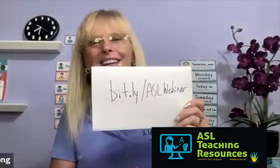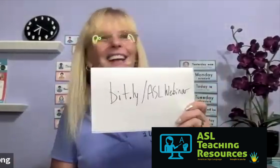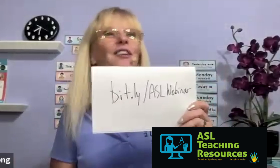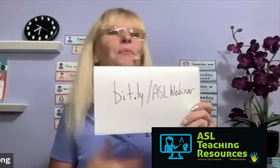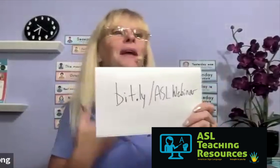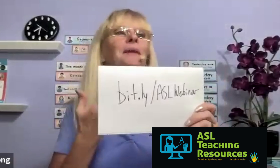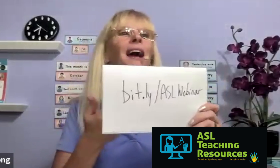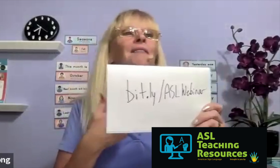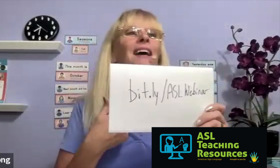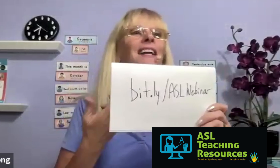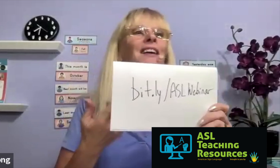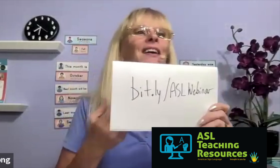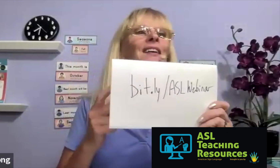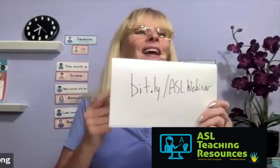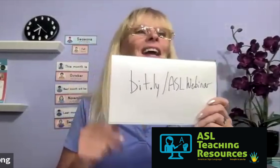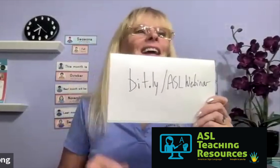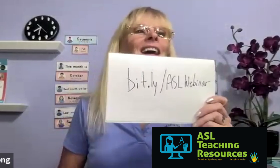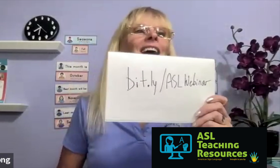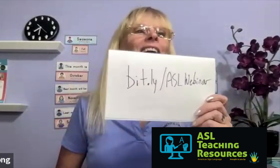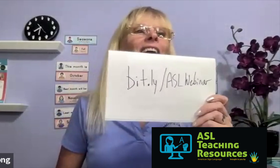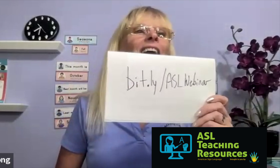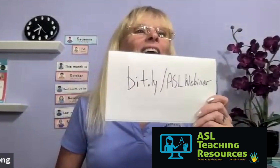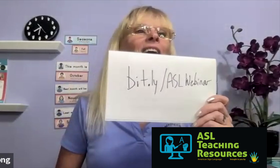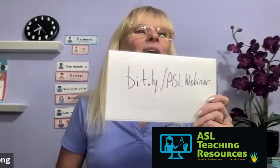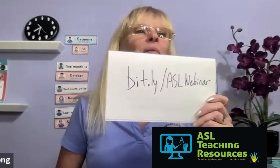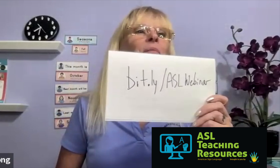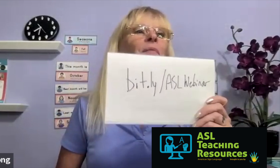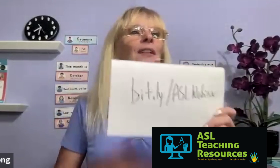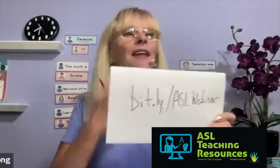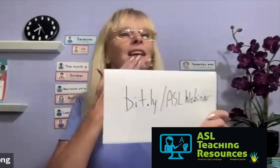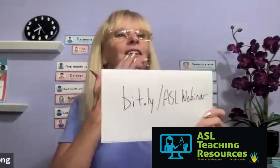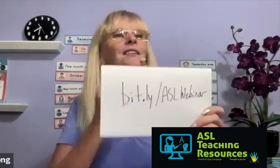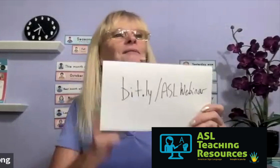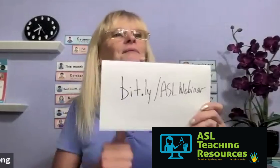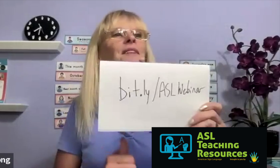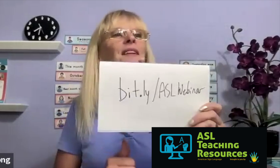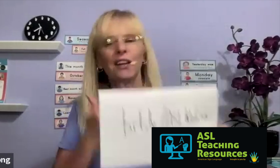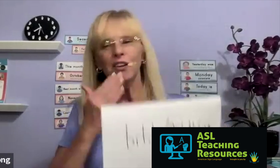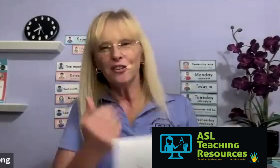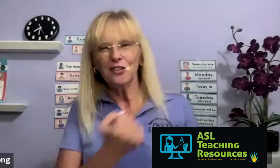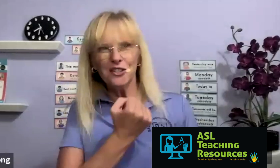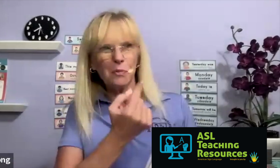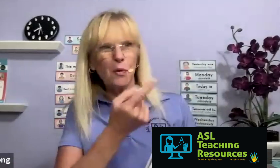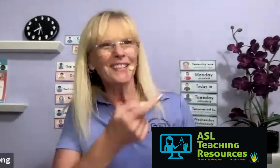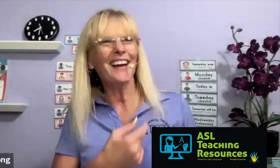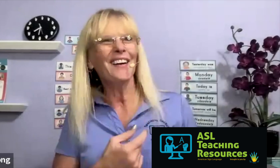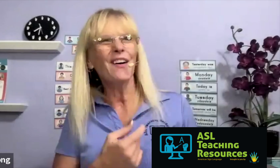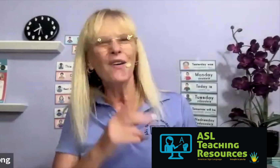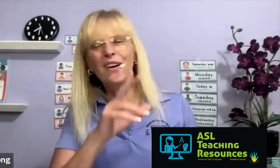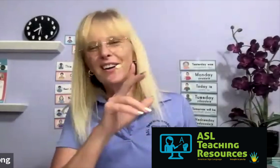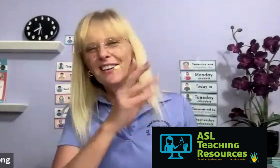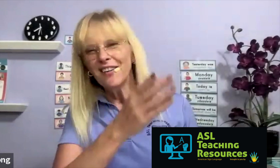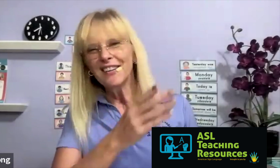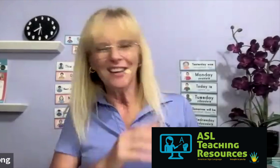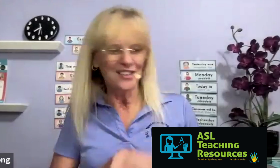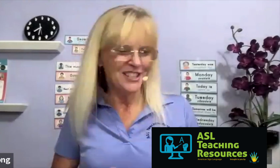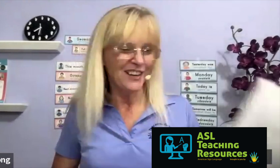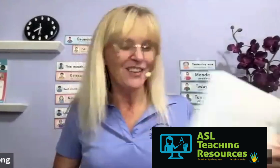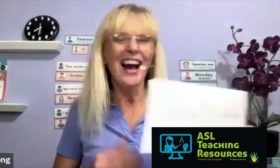and you'll be able to have that here. Okay. Well, thank you. Thank you for your support there on the other channel. I